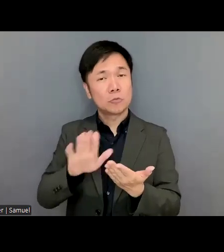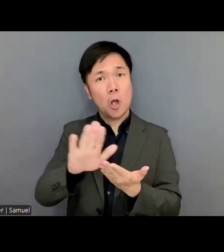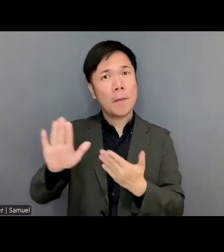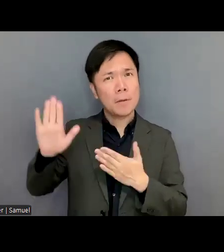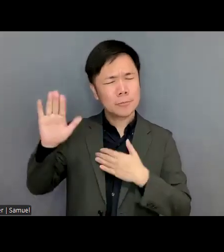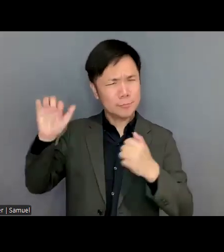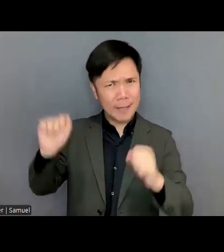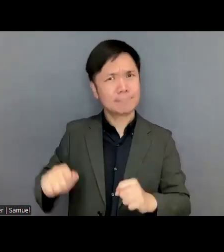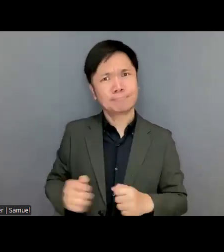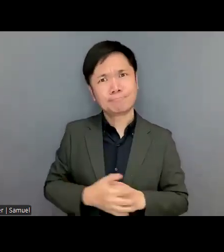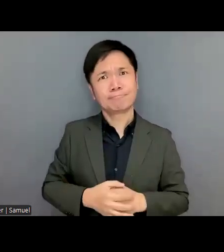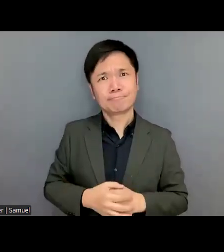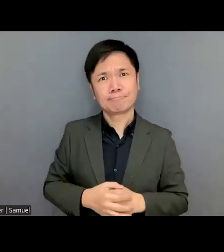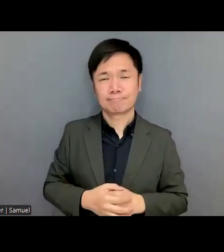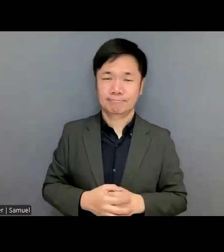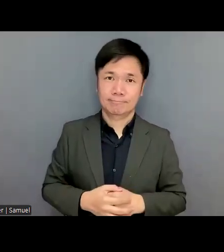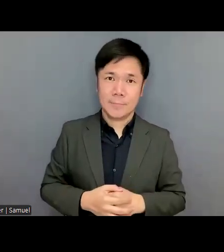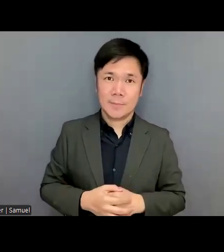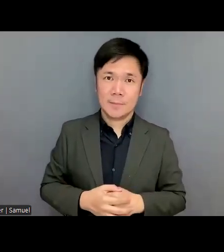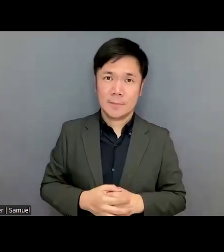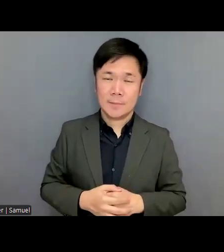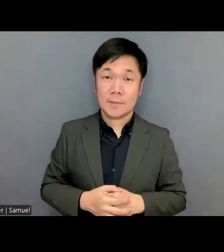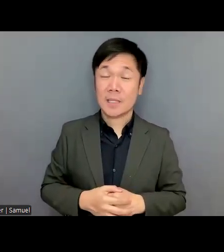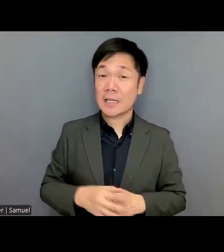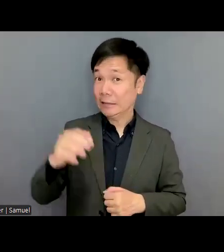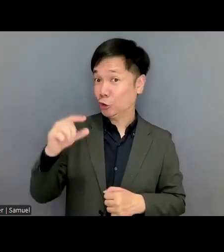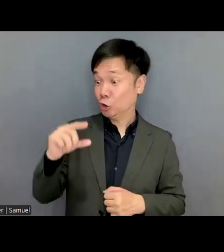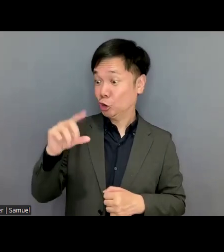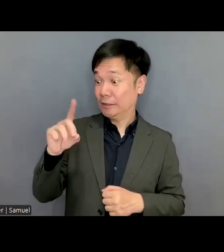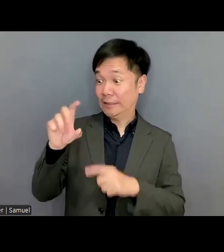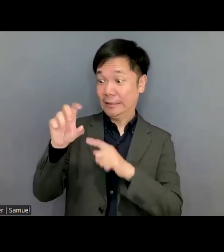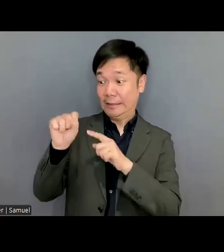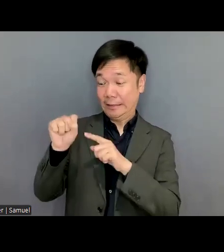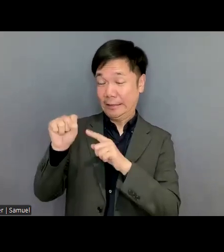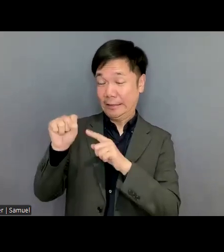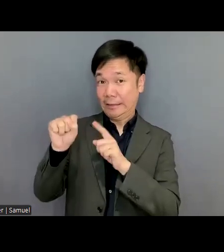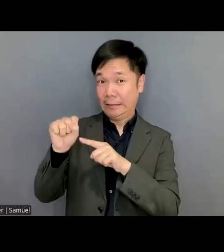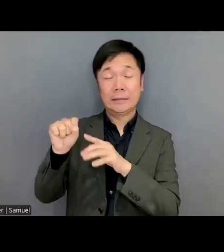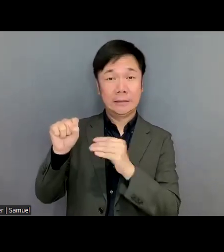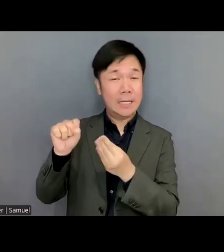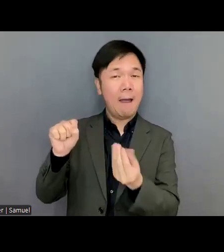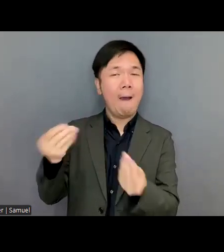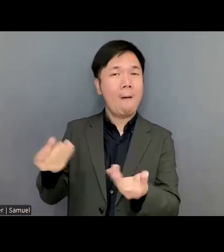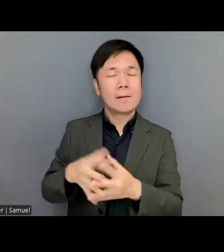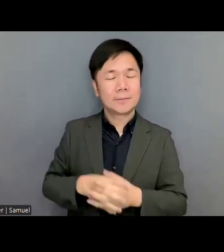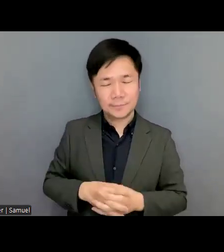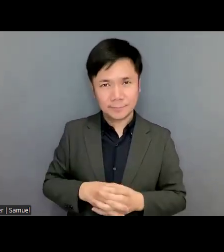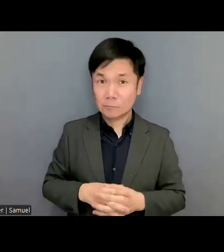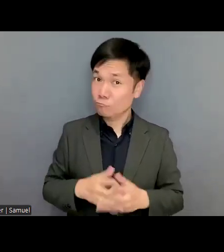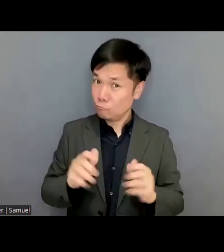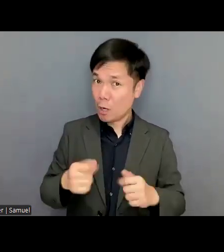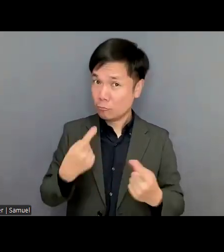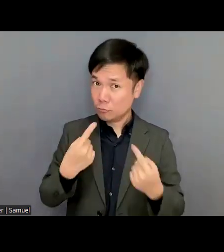happen. So the GDS commitment portal offers a discussion